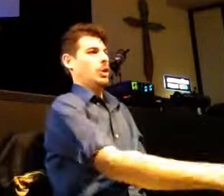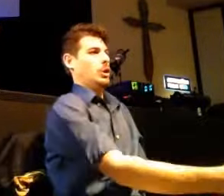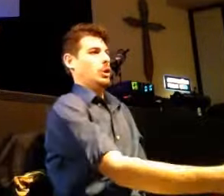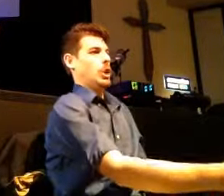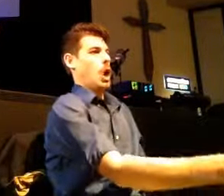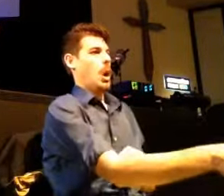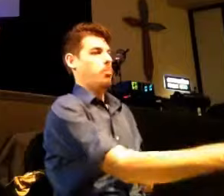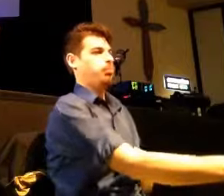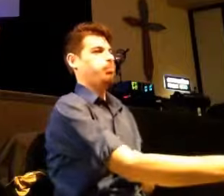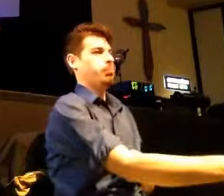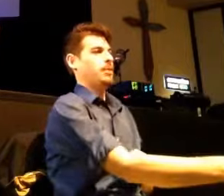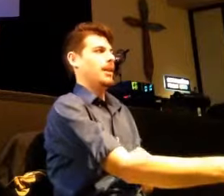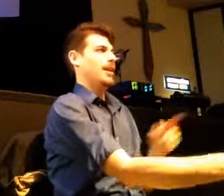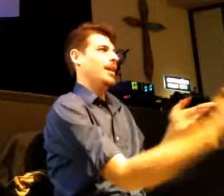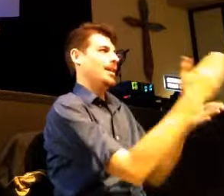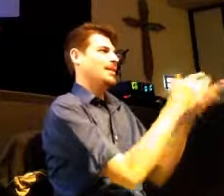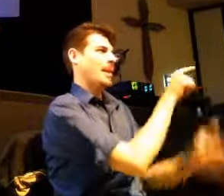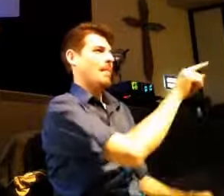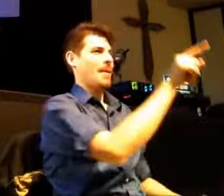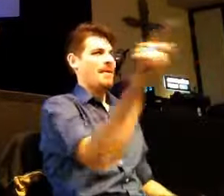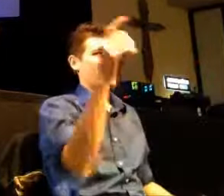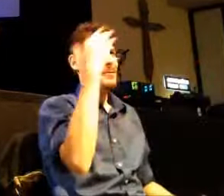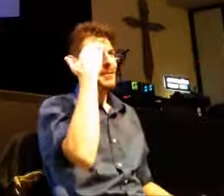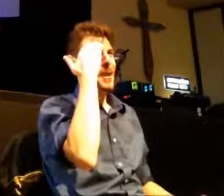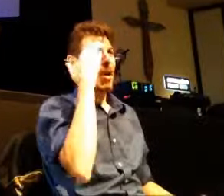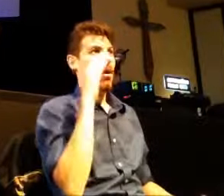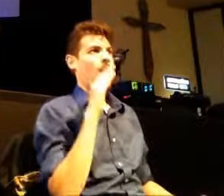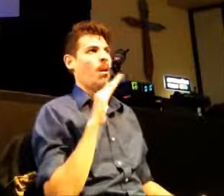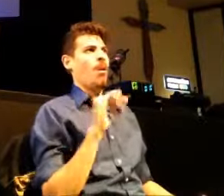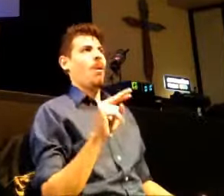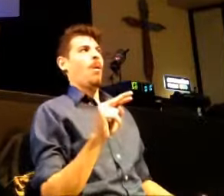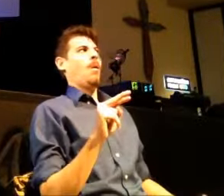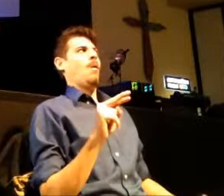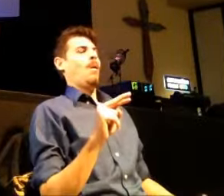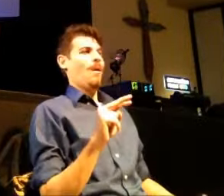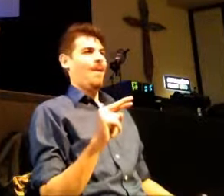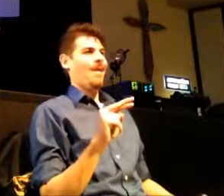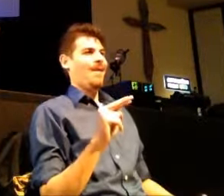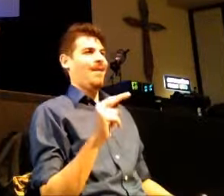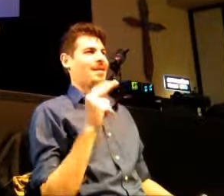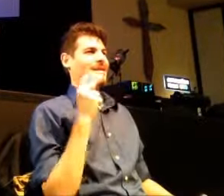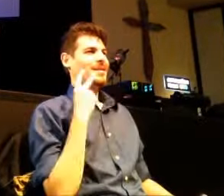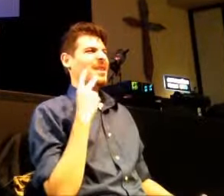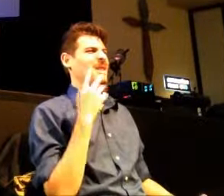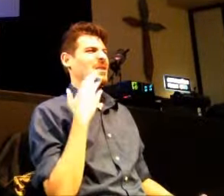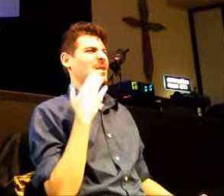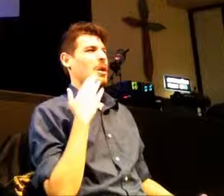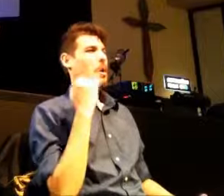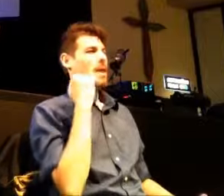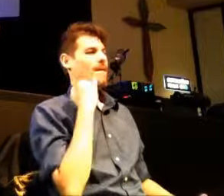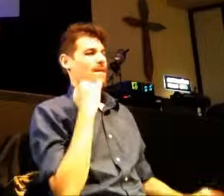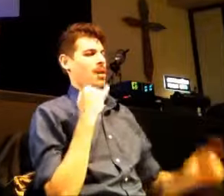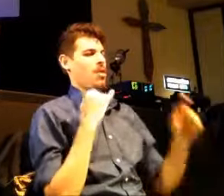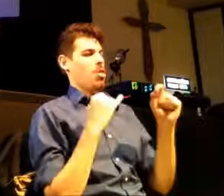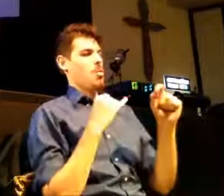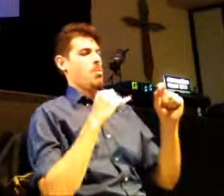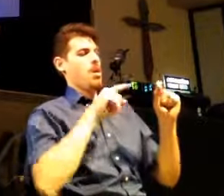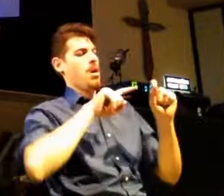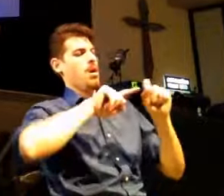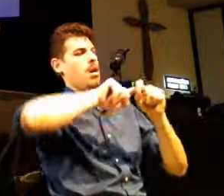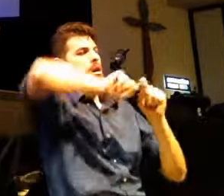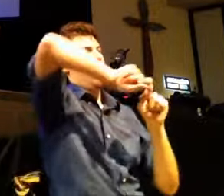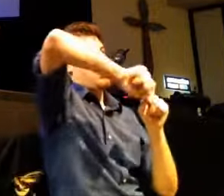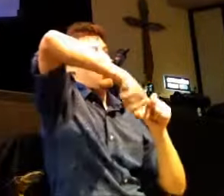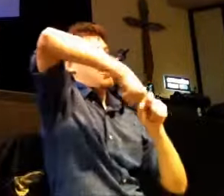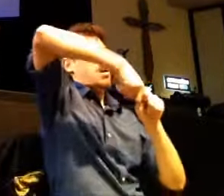the loop at the end of the leash, and if you tuck the leash back through the loop, it makes like a slip knot. And I said, you just stick your hand right through there and just